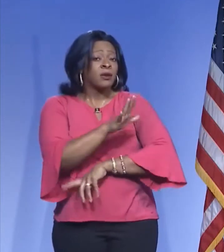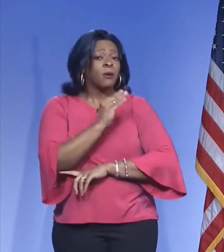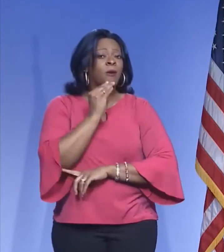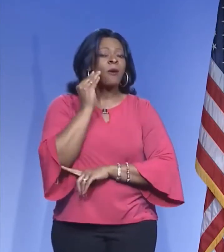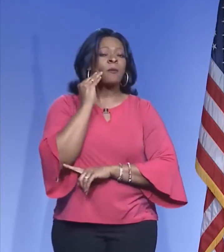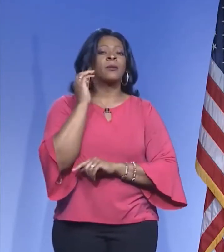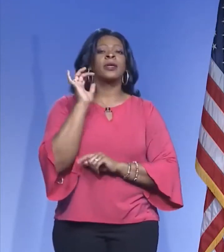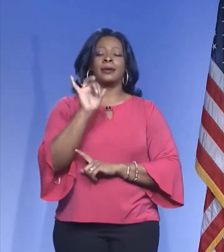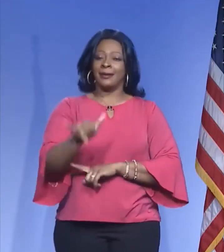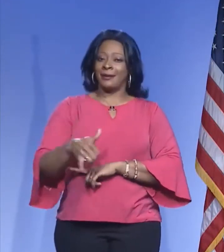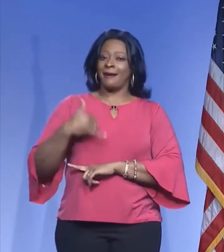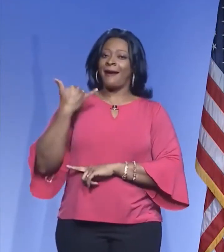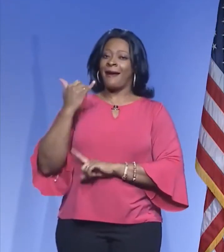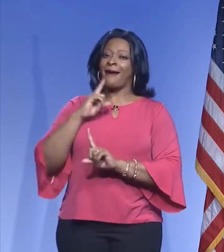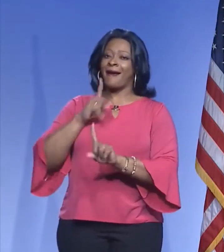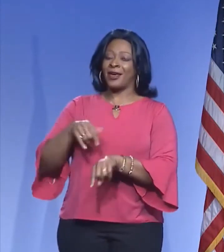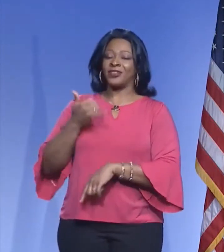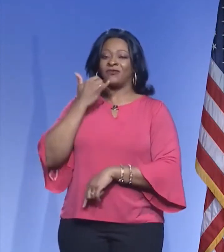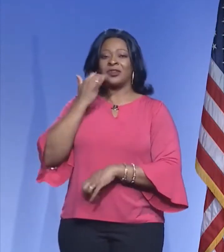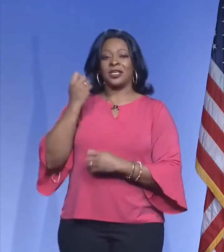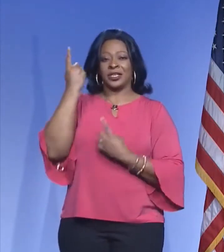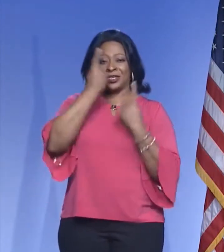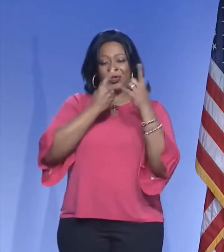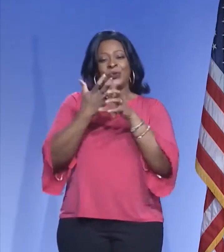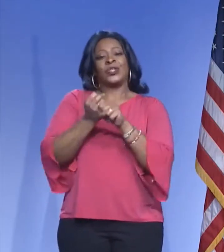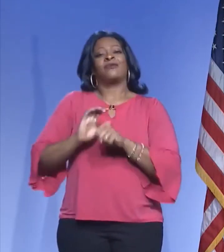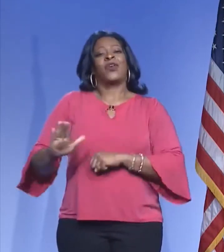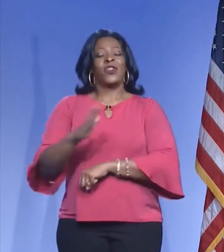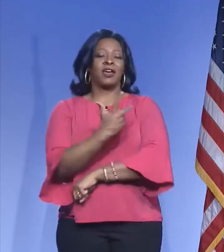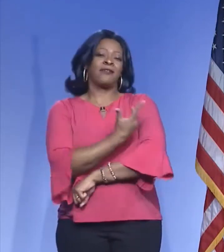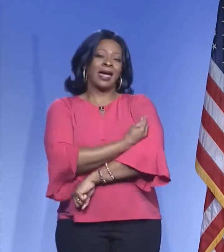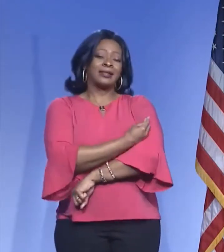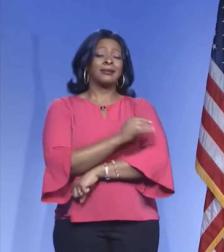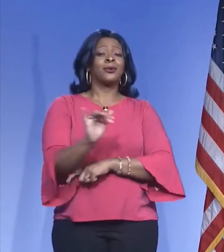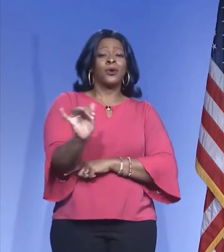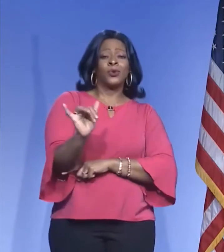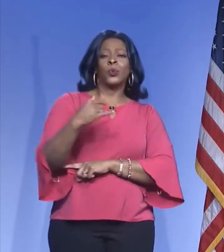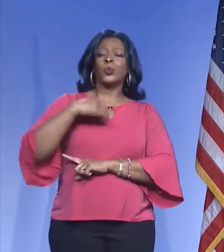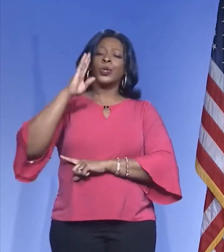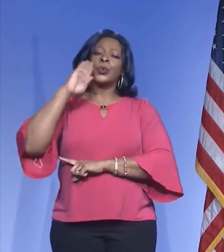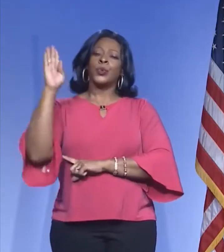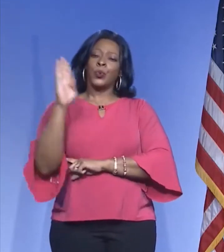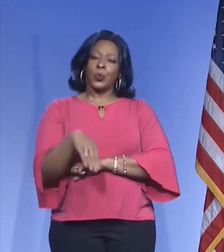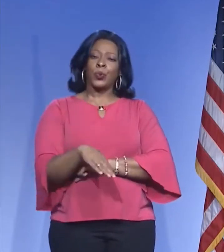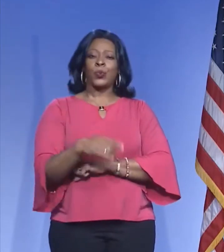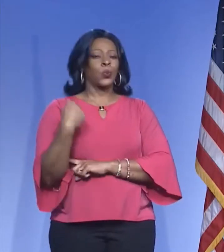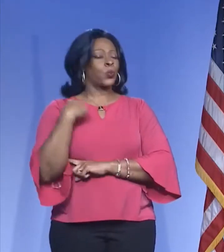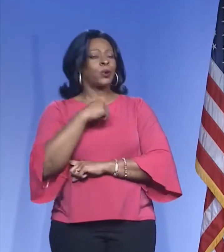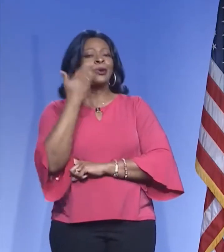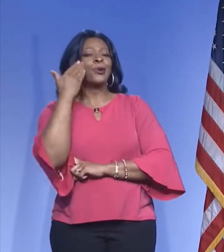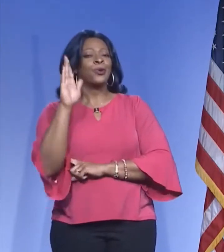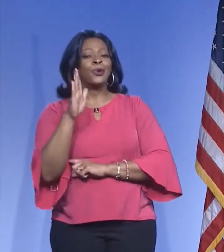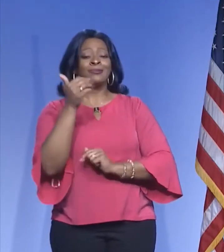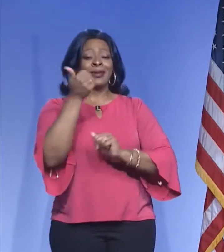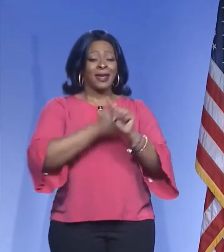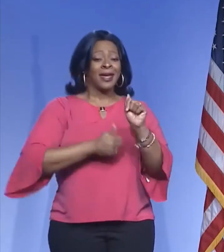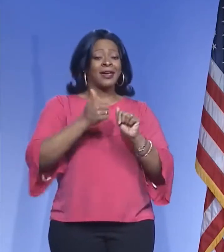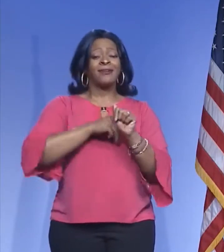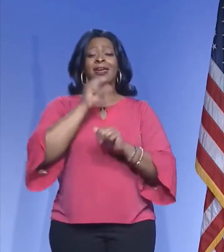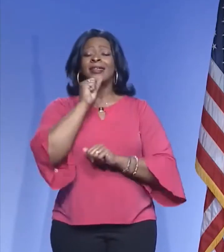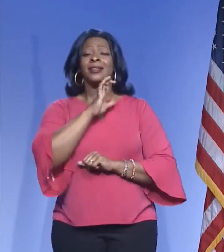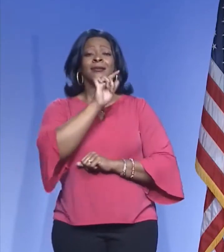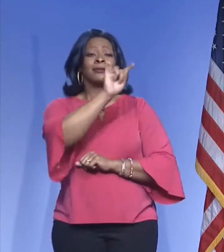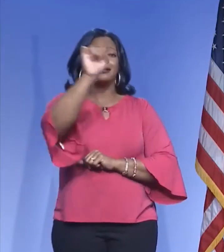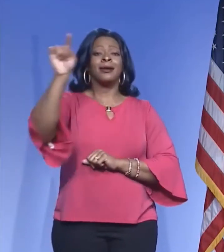pick up the phone and we need them to consider vaccination. Additionally, we know that we don't know about every senior who is in